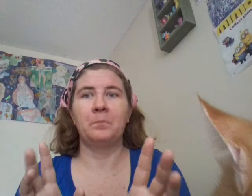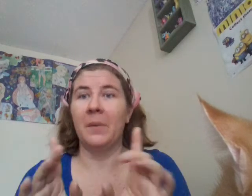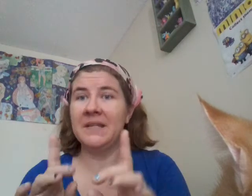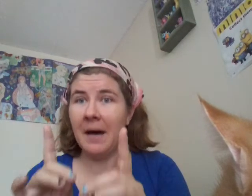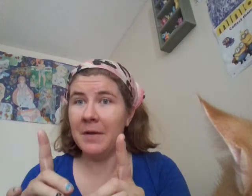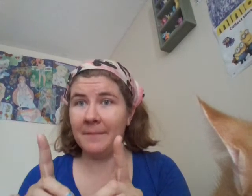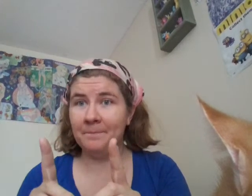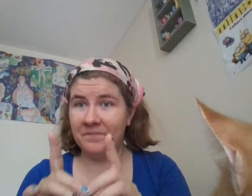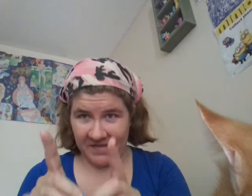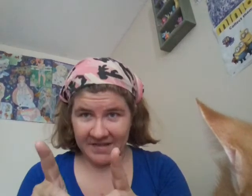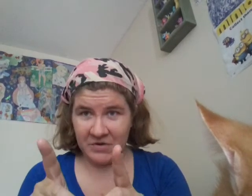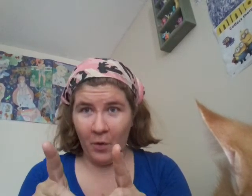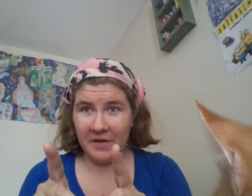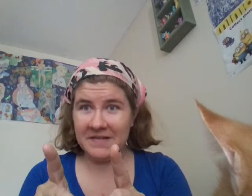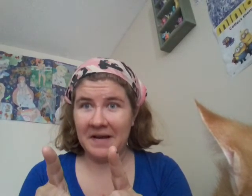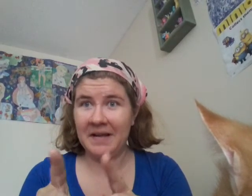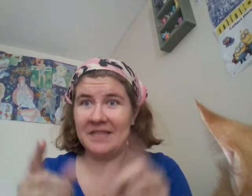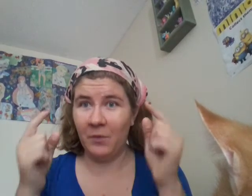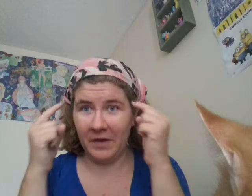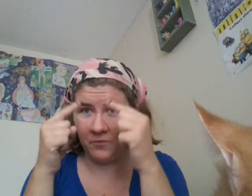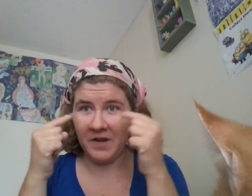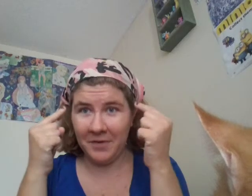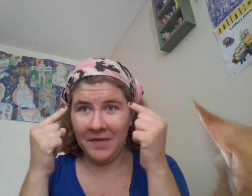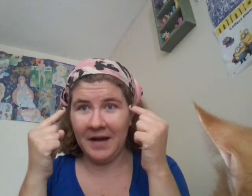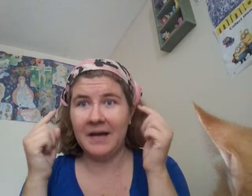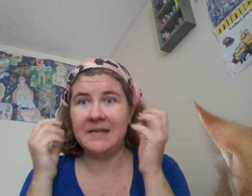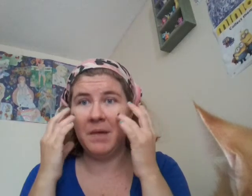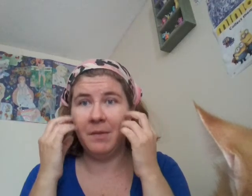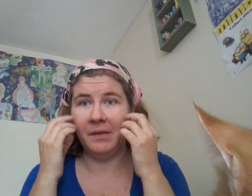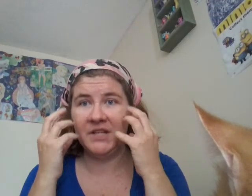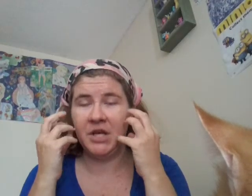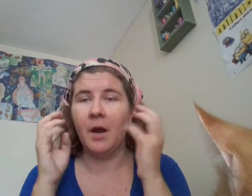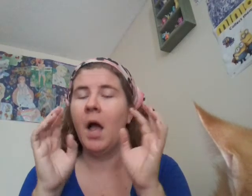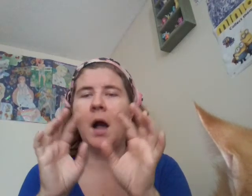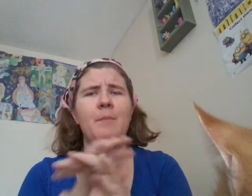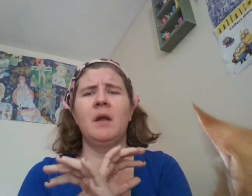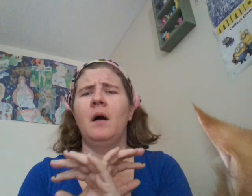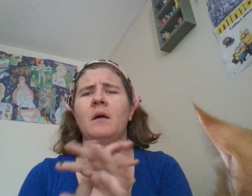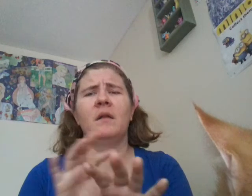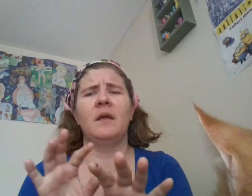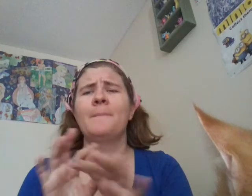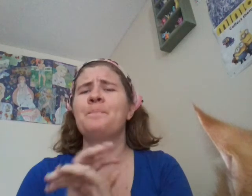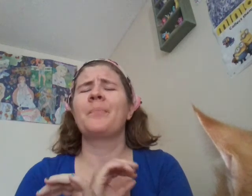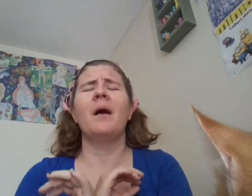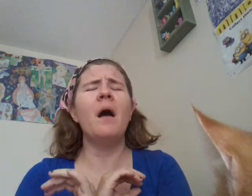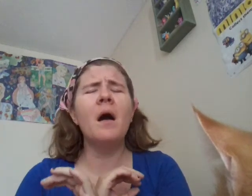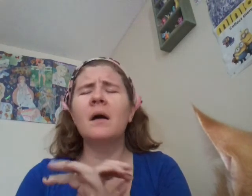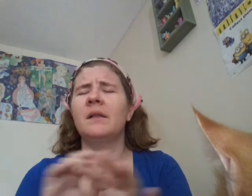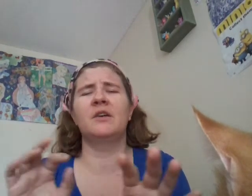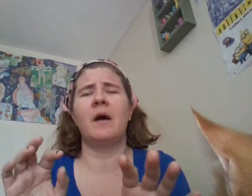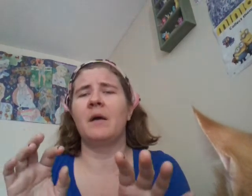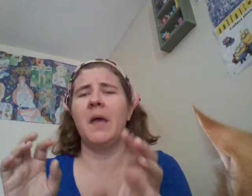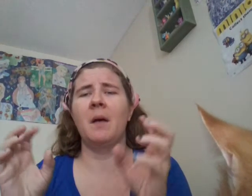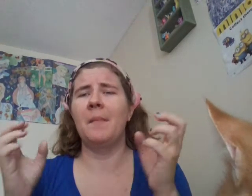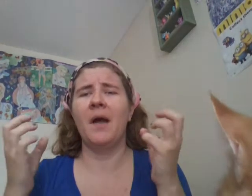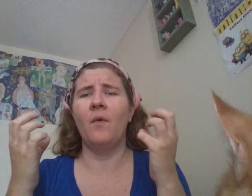But, it's coming. That's your warning sign. They will get red around the eyes and maybe blotchy here. I'm an ugly, ugly crier, man. My